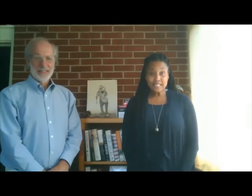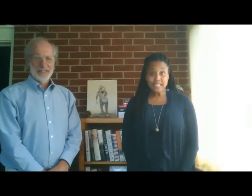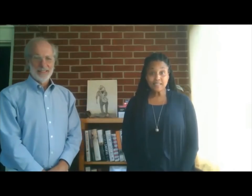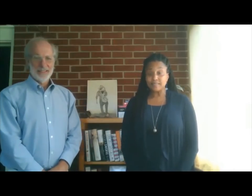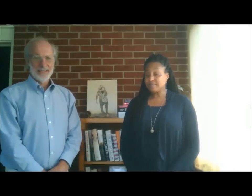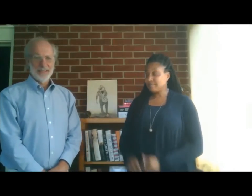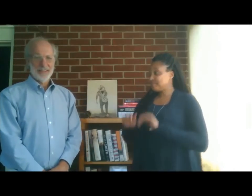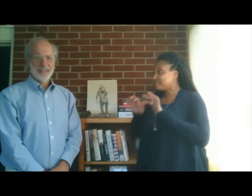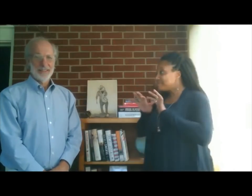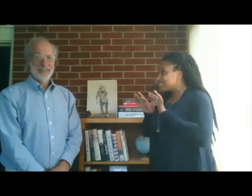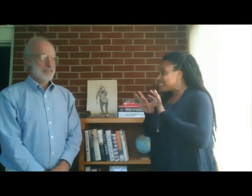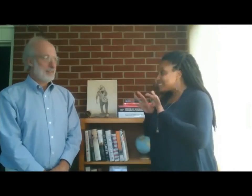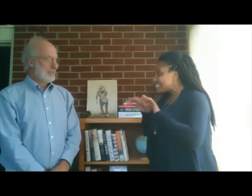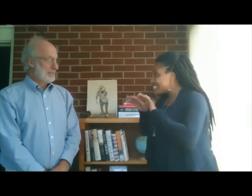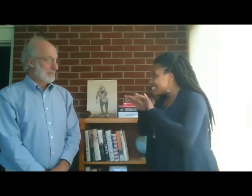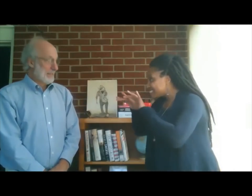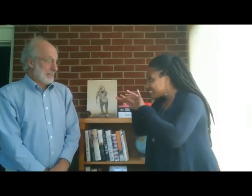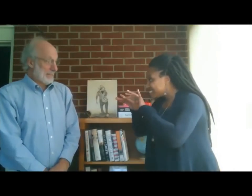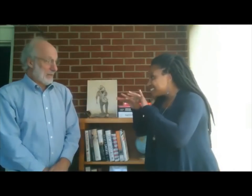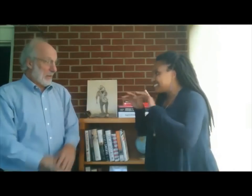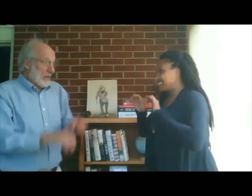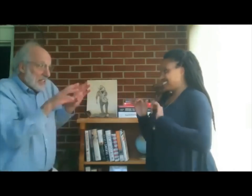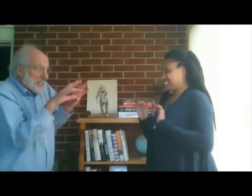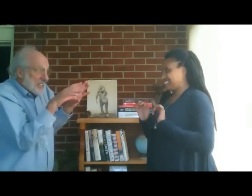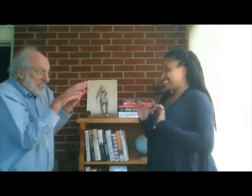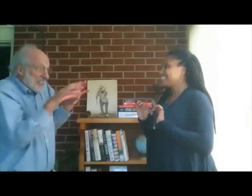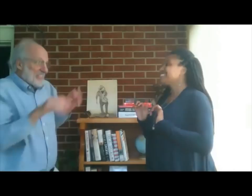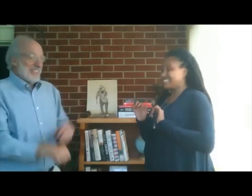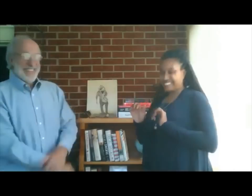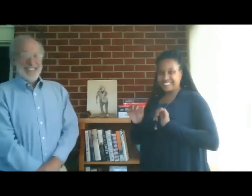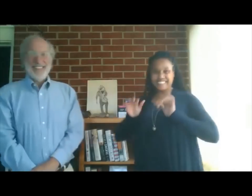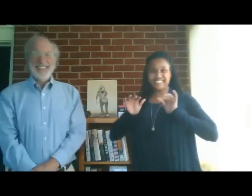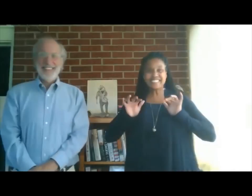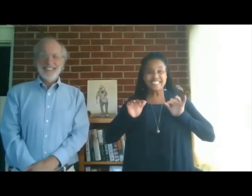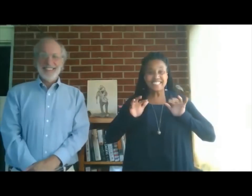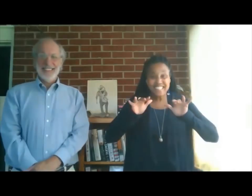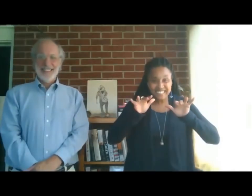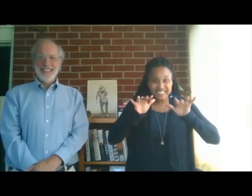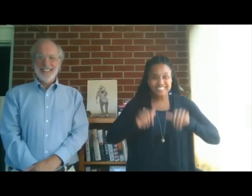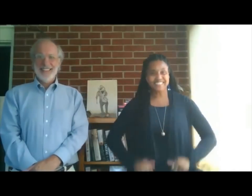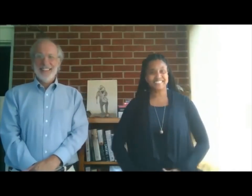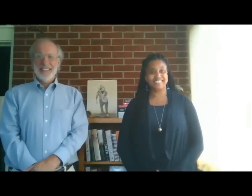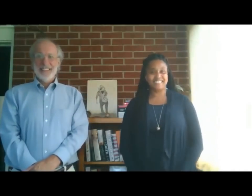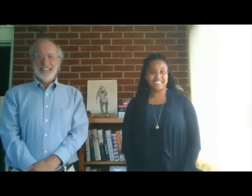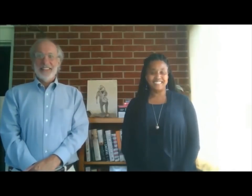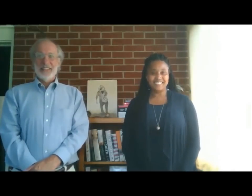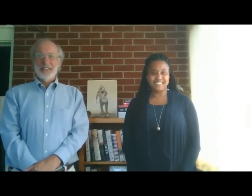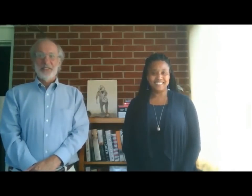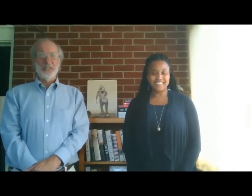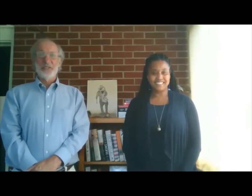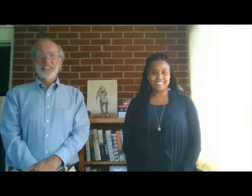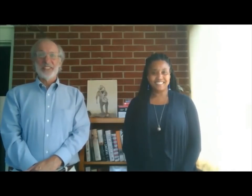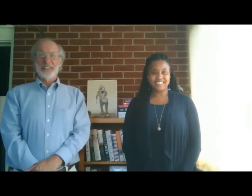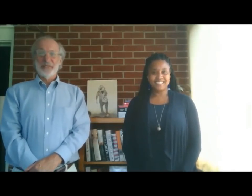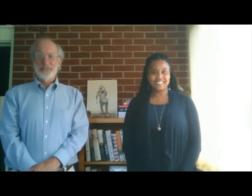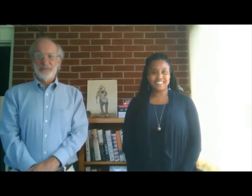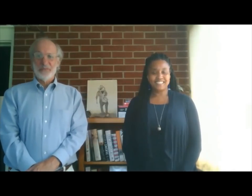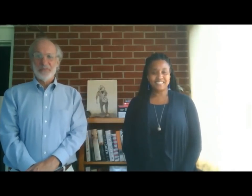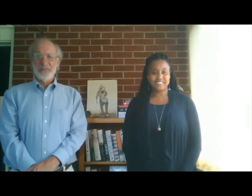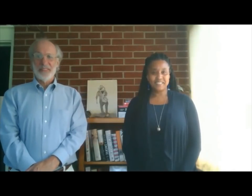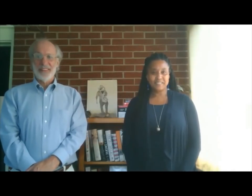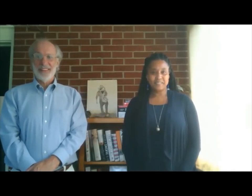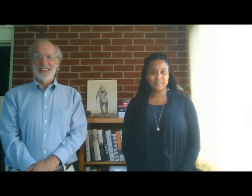Next is tickle. Tickle. Tickle. Tickle. Do tickle,